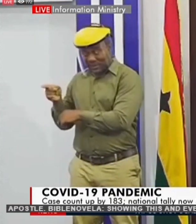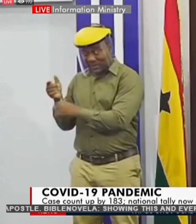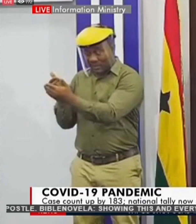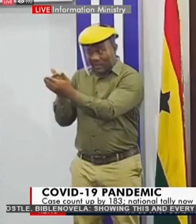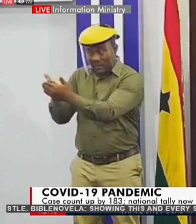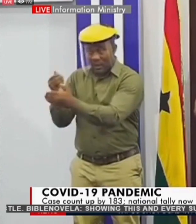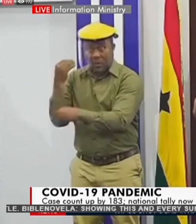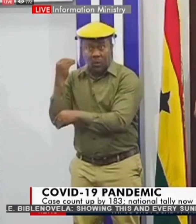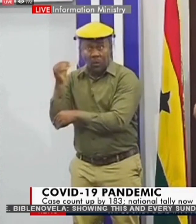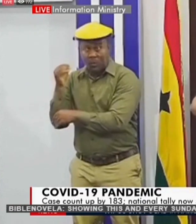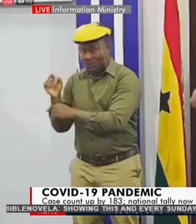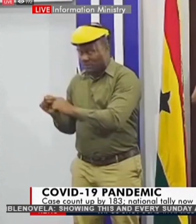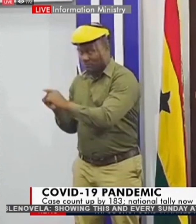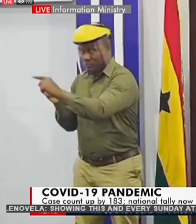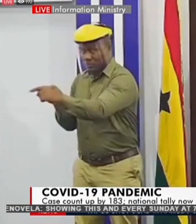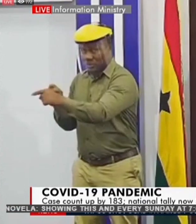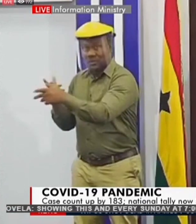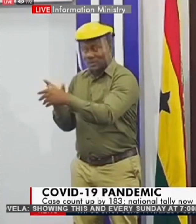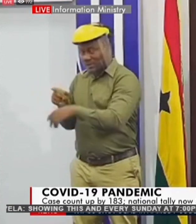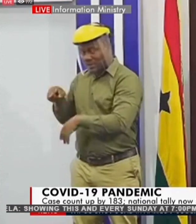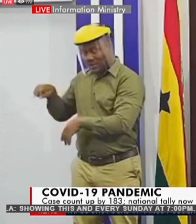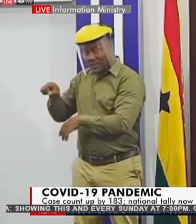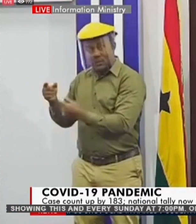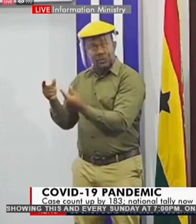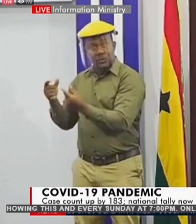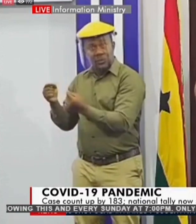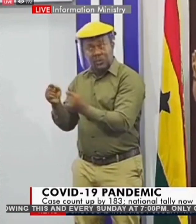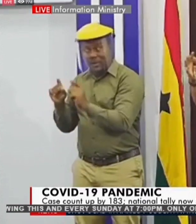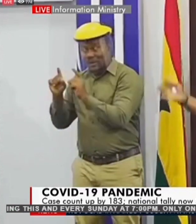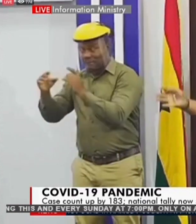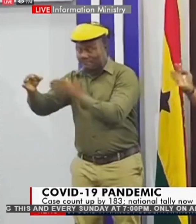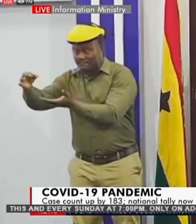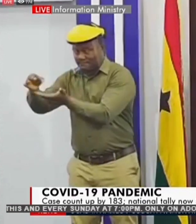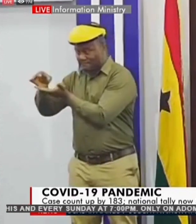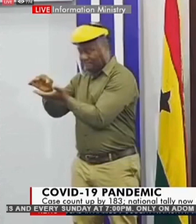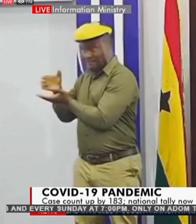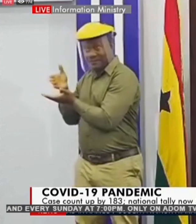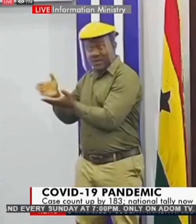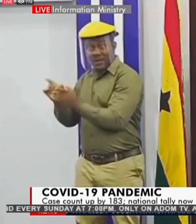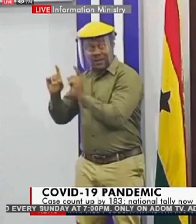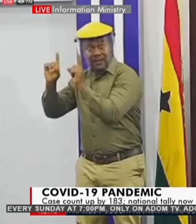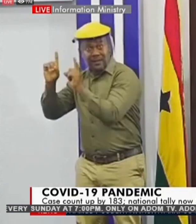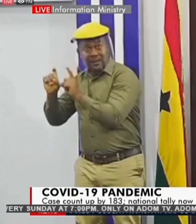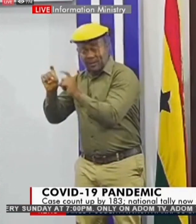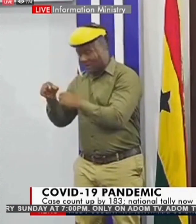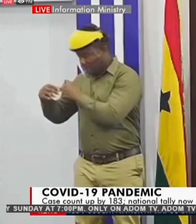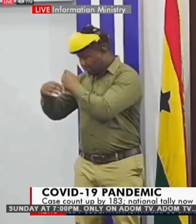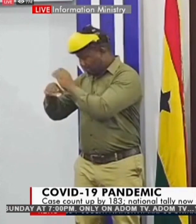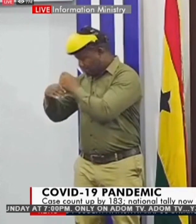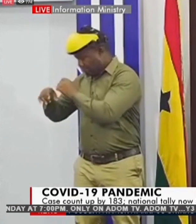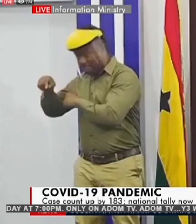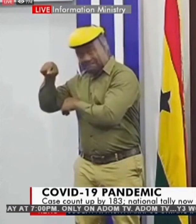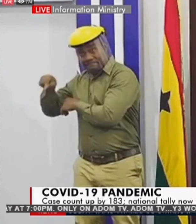closest to Obuasi, which has been conducting the test from cases from Obuasi. The extraction kits